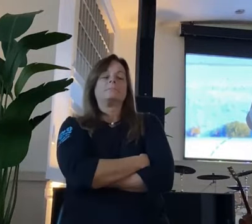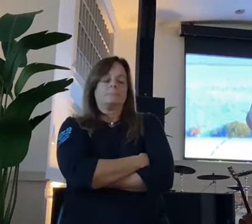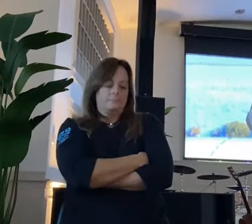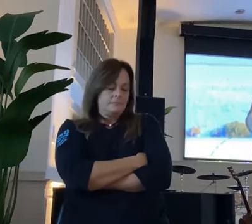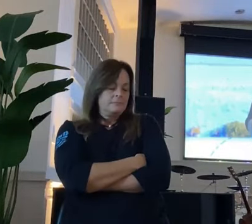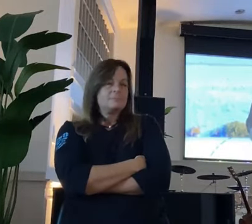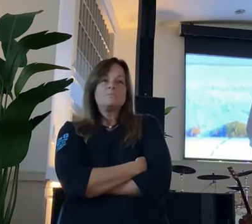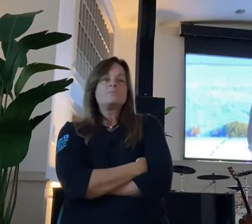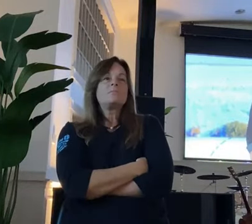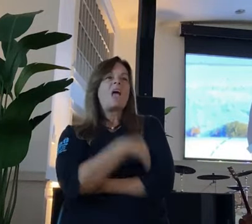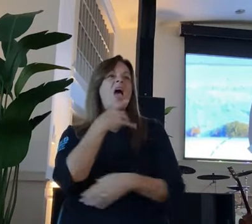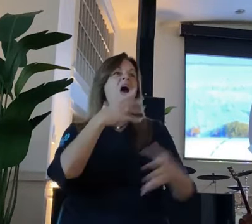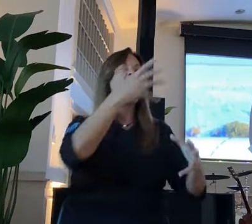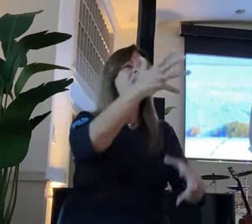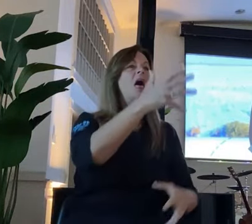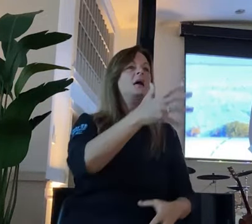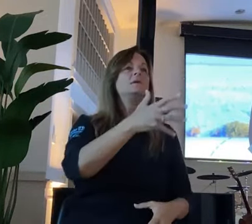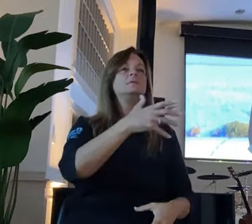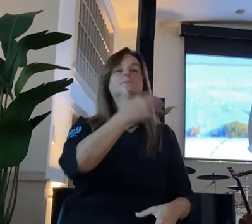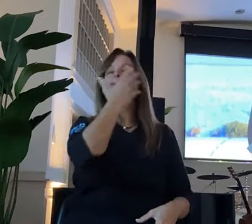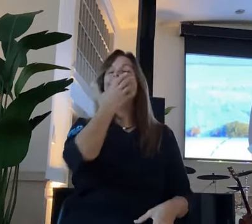that's not necessary.